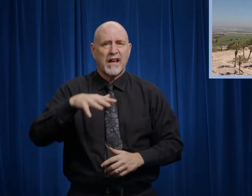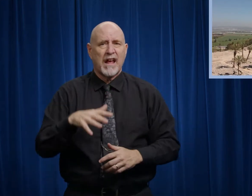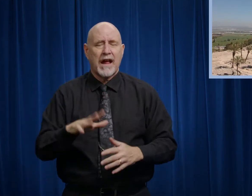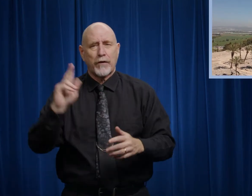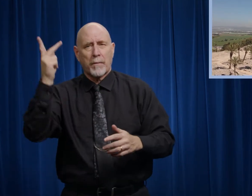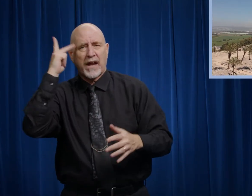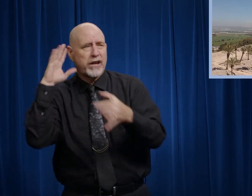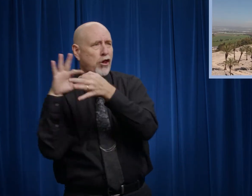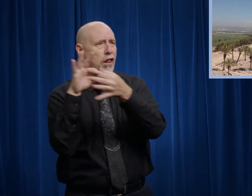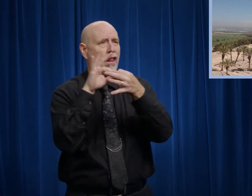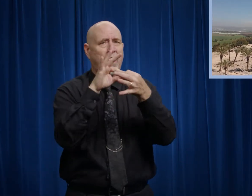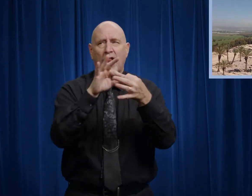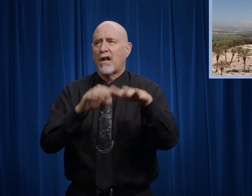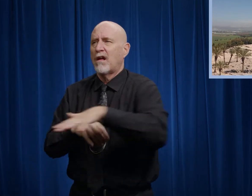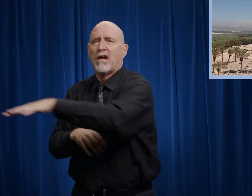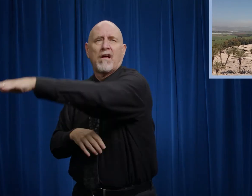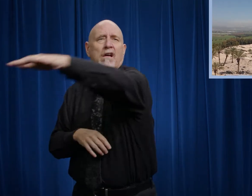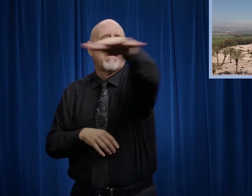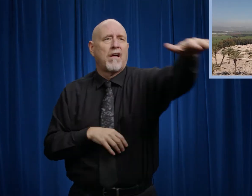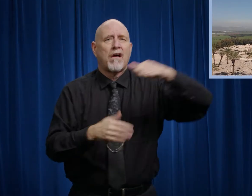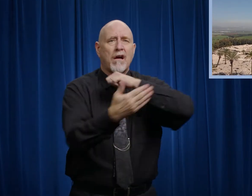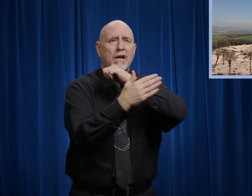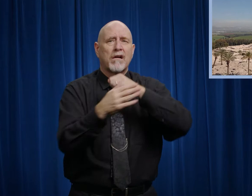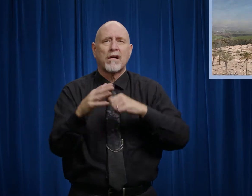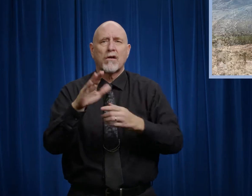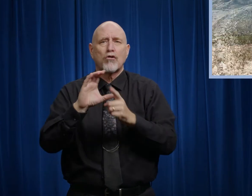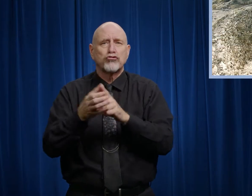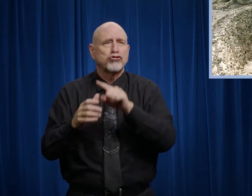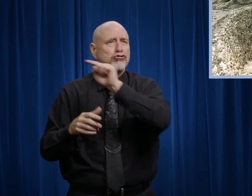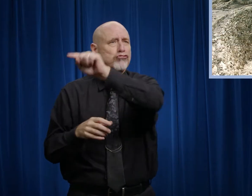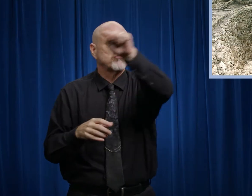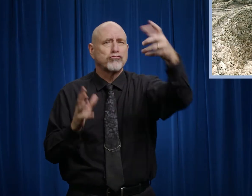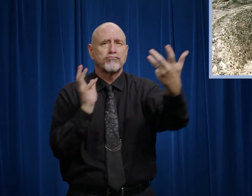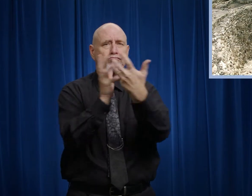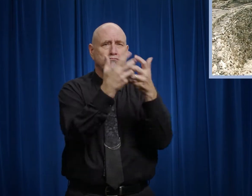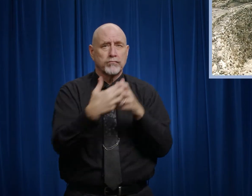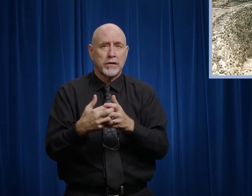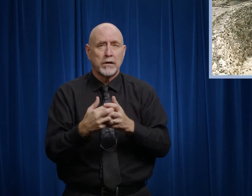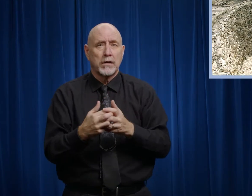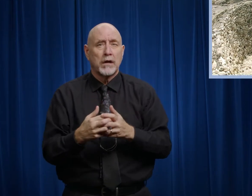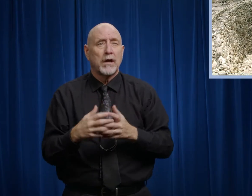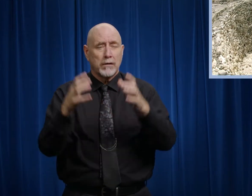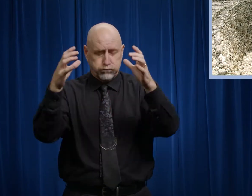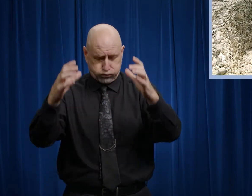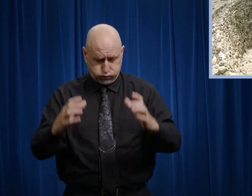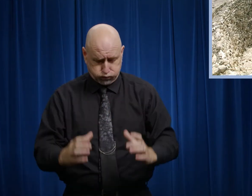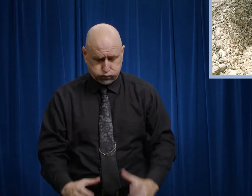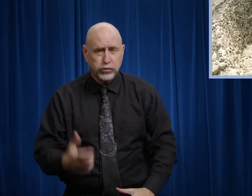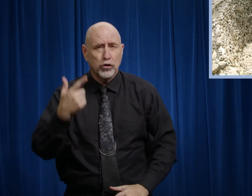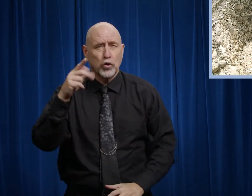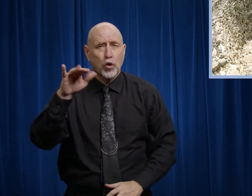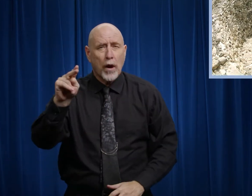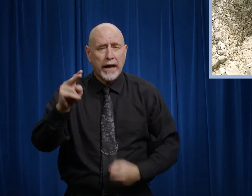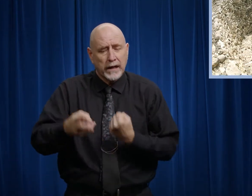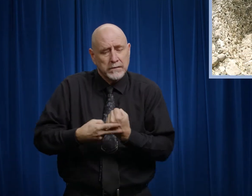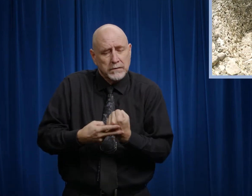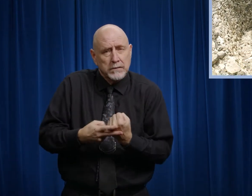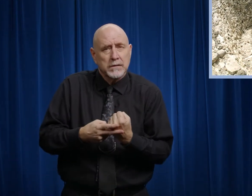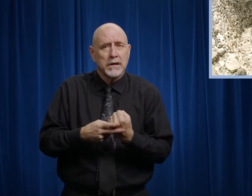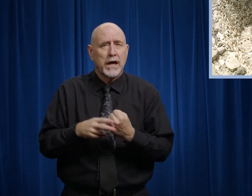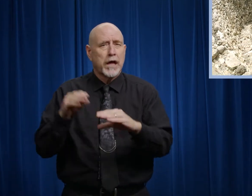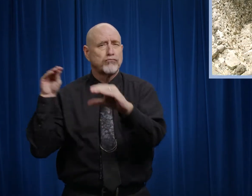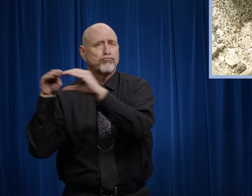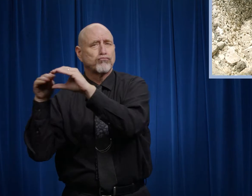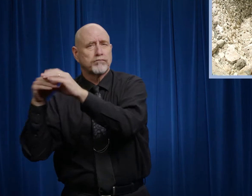and commercial links with neighboring lands and cultures. There was also a large grain silo and storehouses,